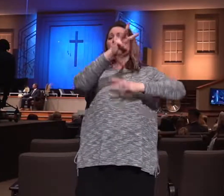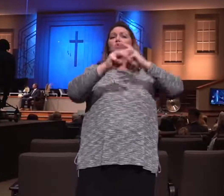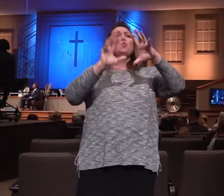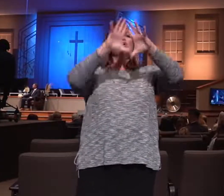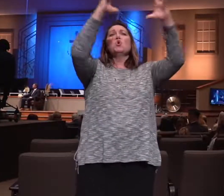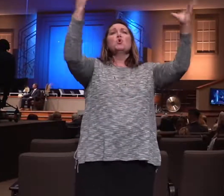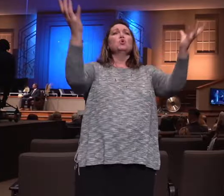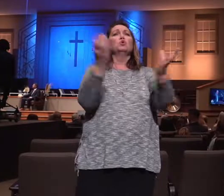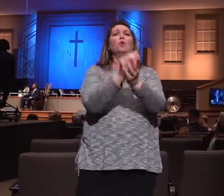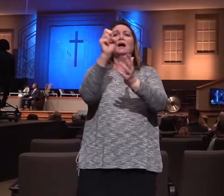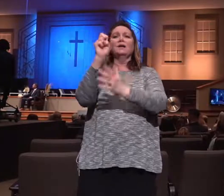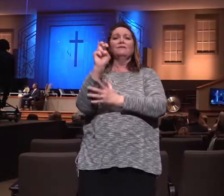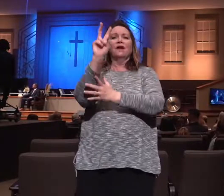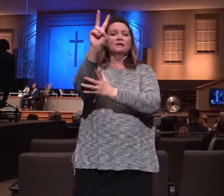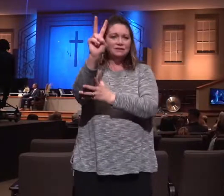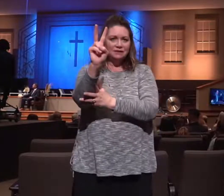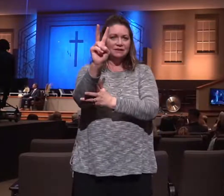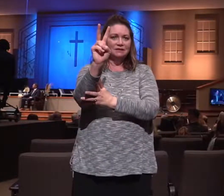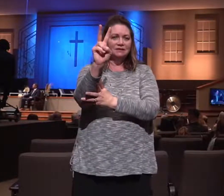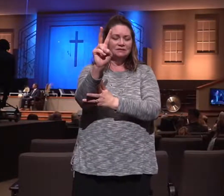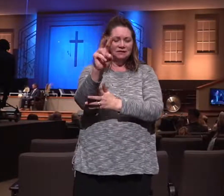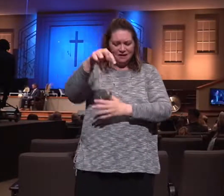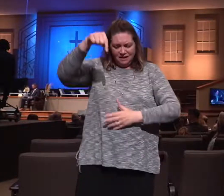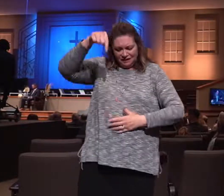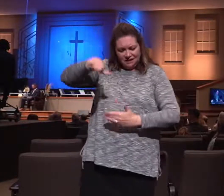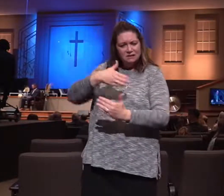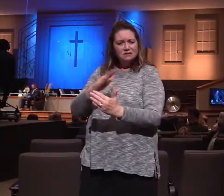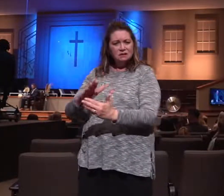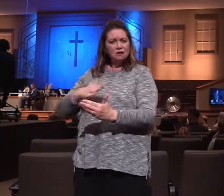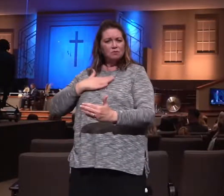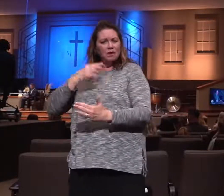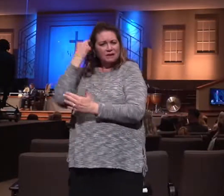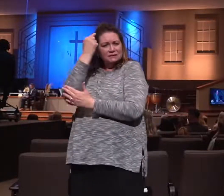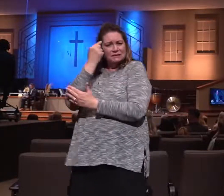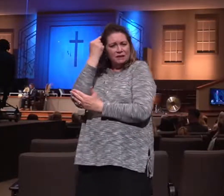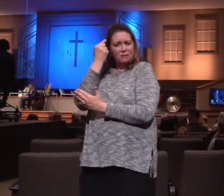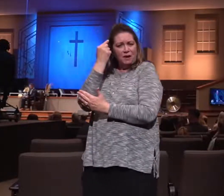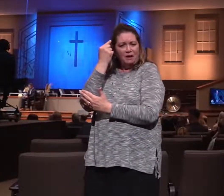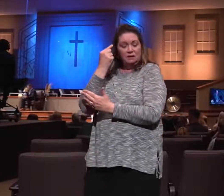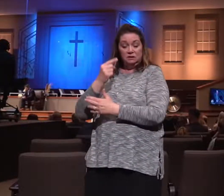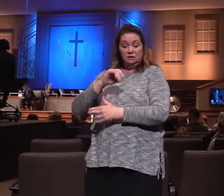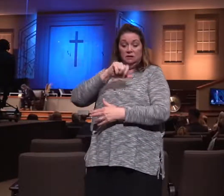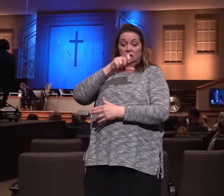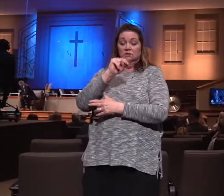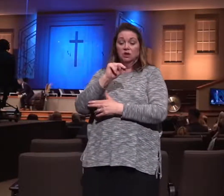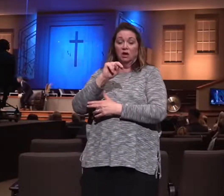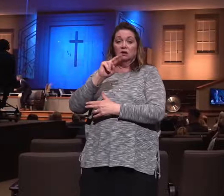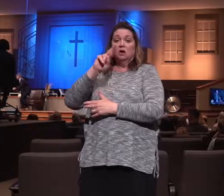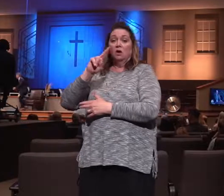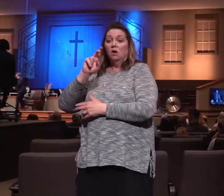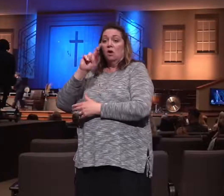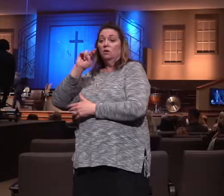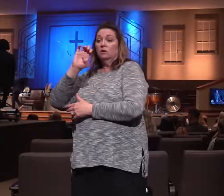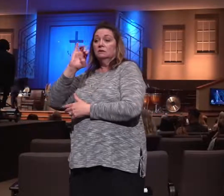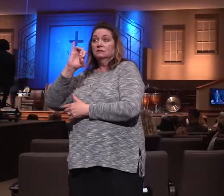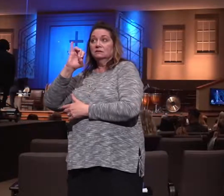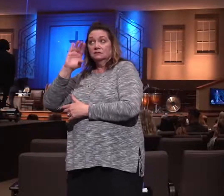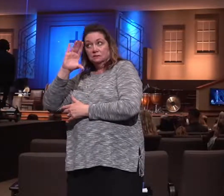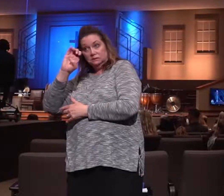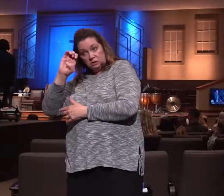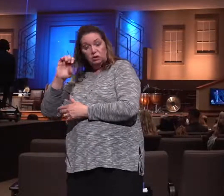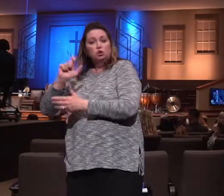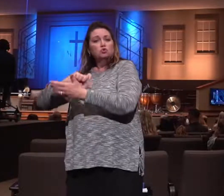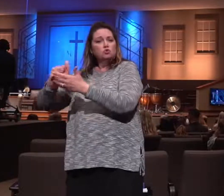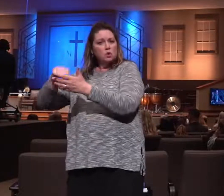another song. And I want you to think about the words to this song written by Dr. John R. Rice. It speaks about the fact that there's so